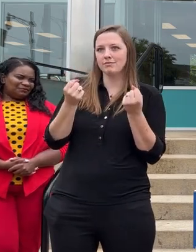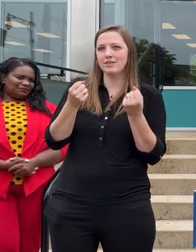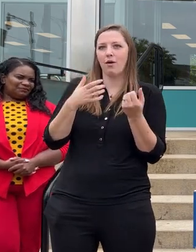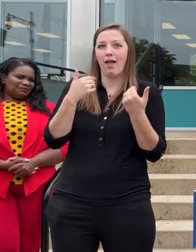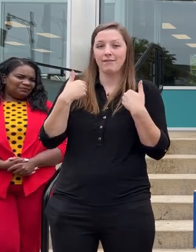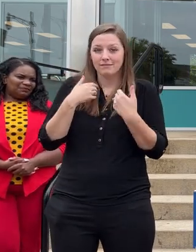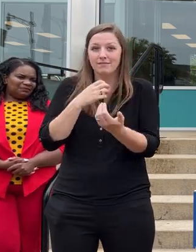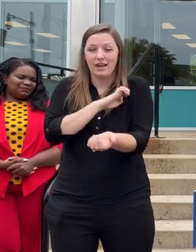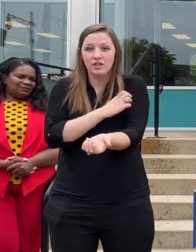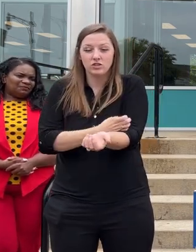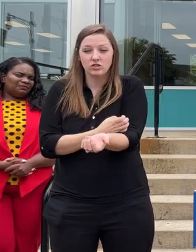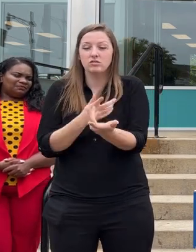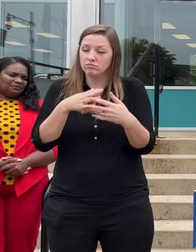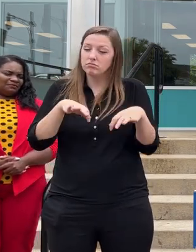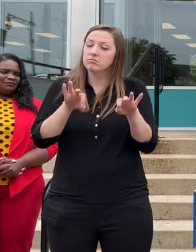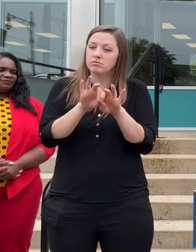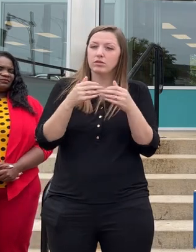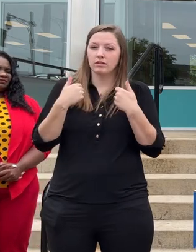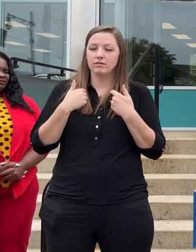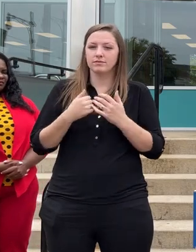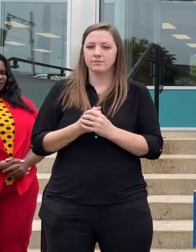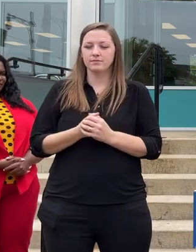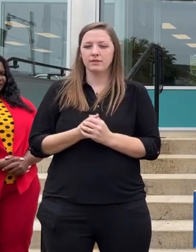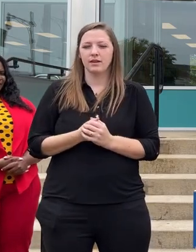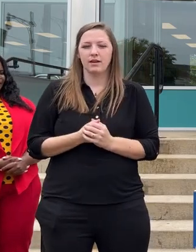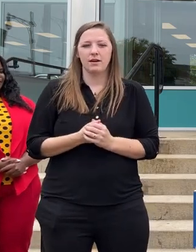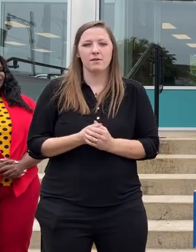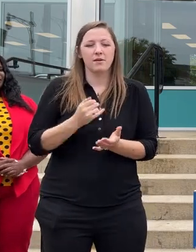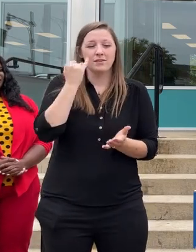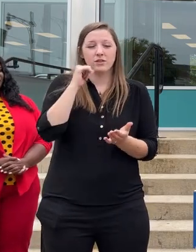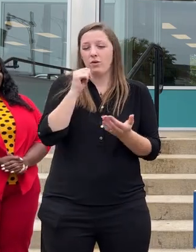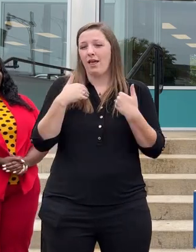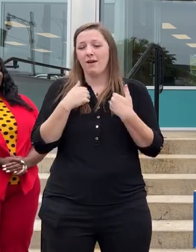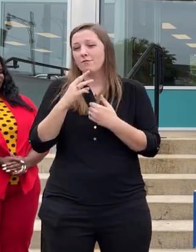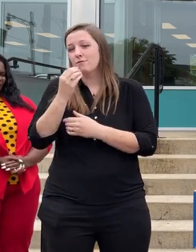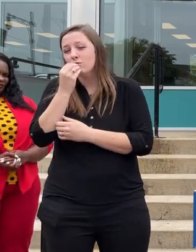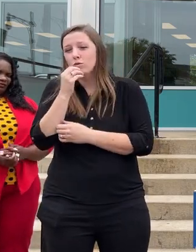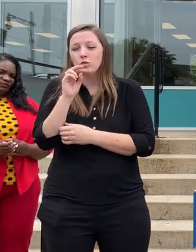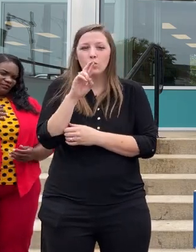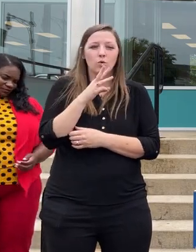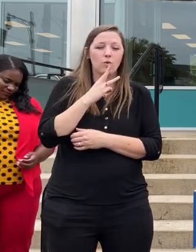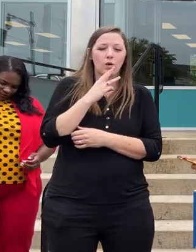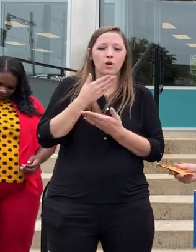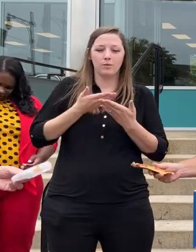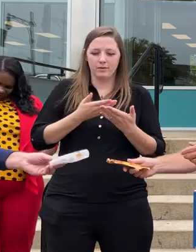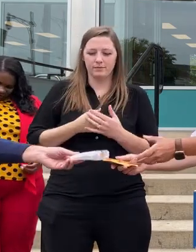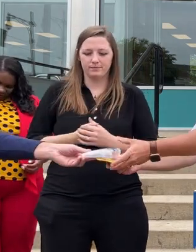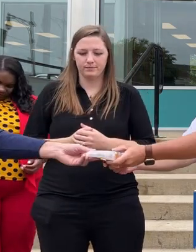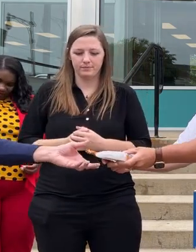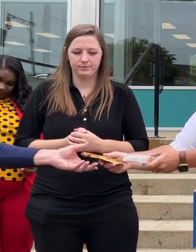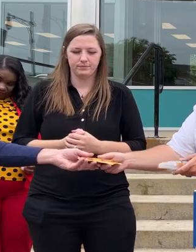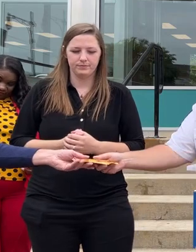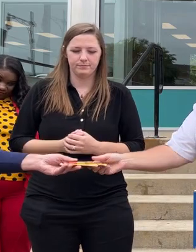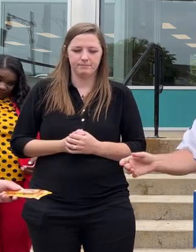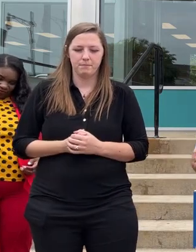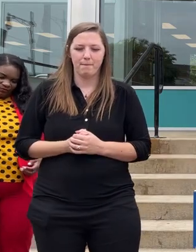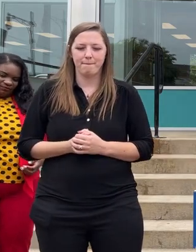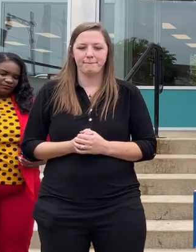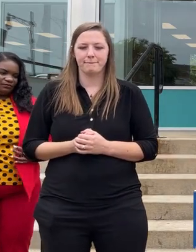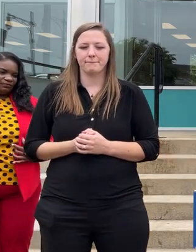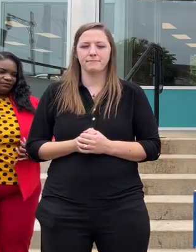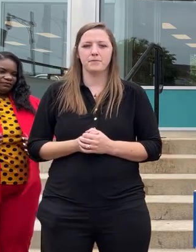these situations in which you can't sustain food or water, so we're providing the energy bars as well.